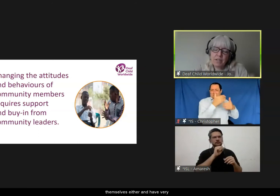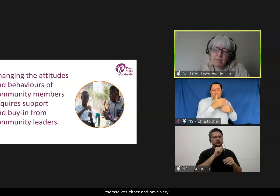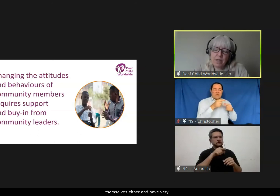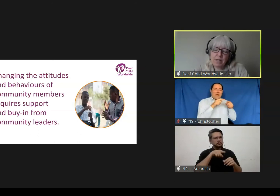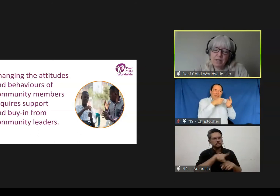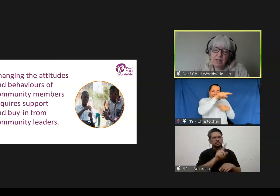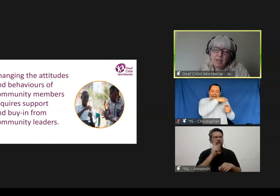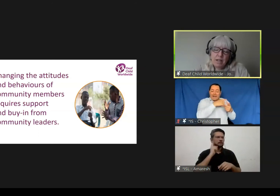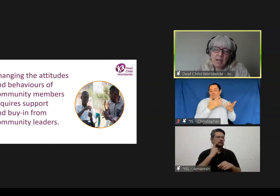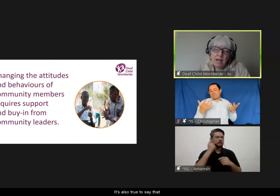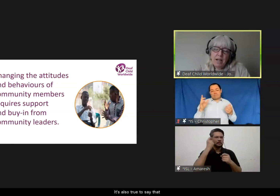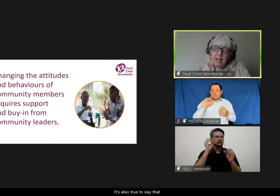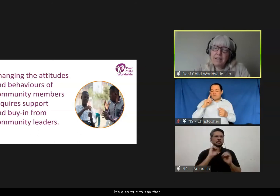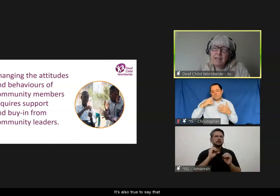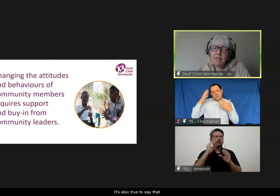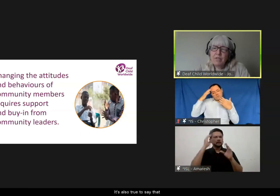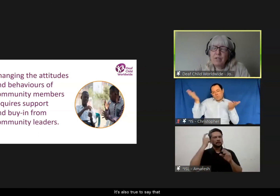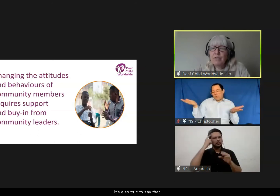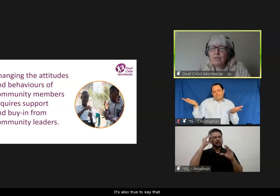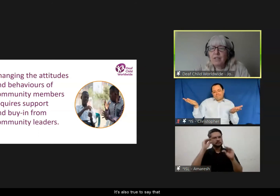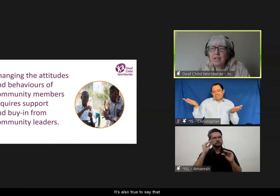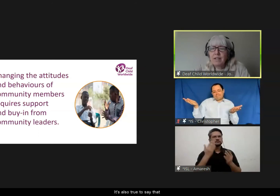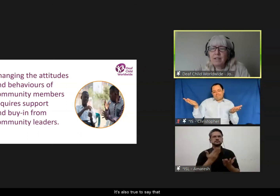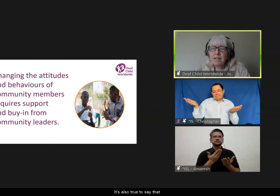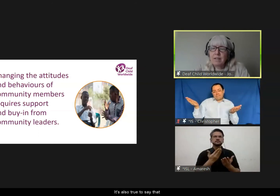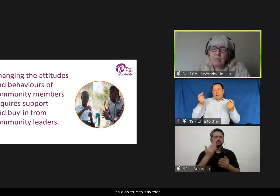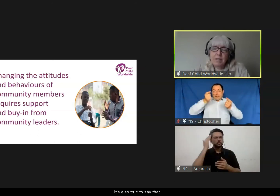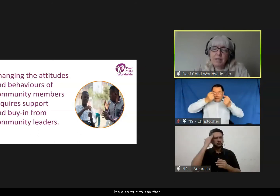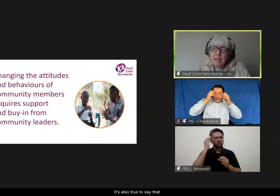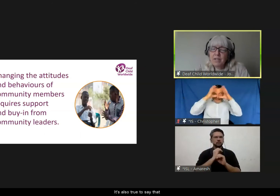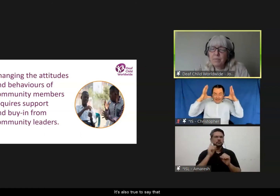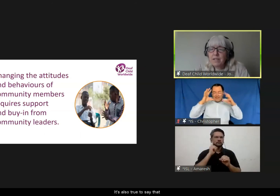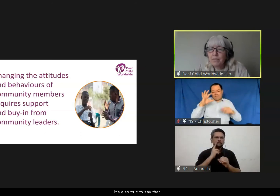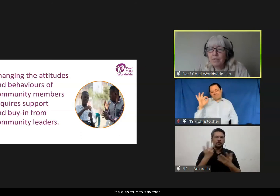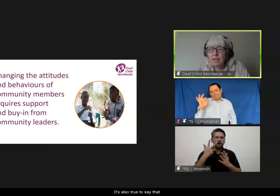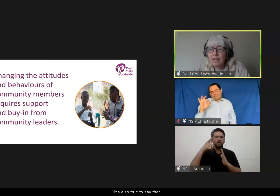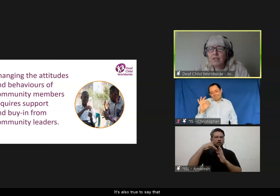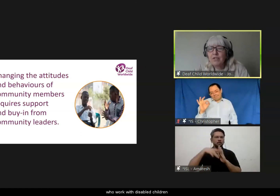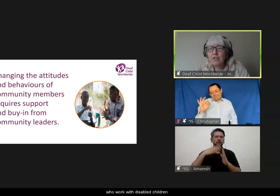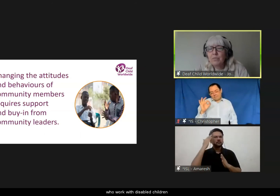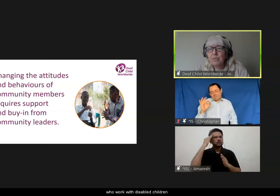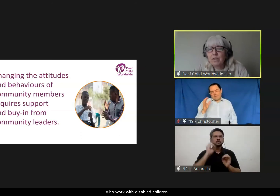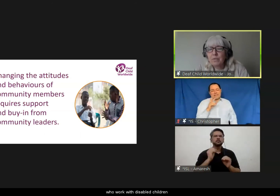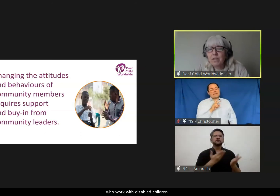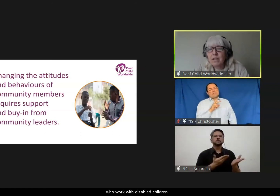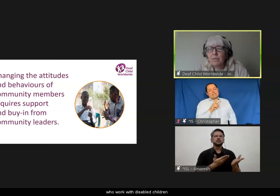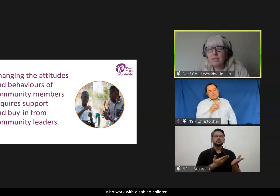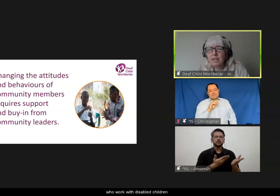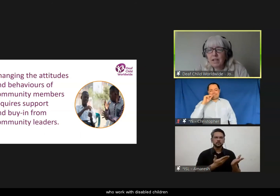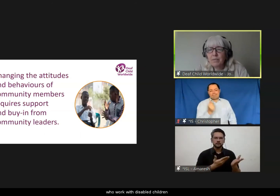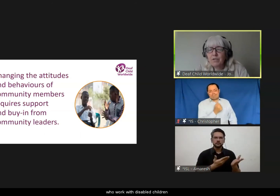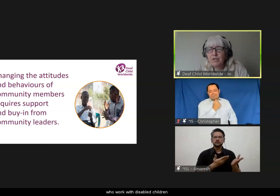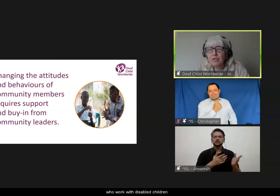of the subject. It's also true to say that inevitably some organisations who work